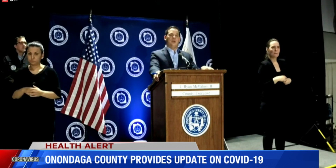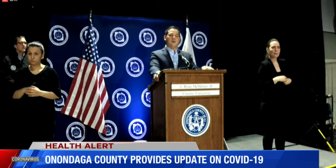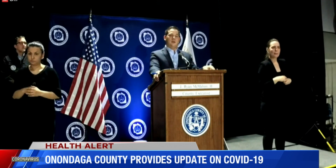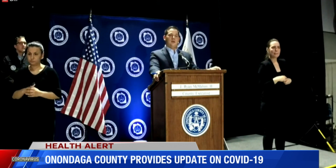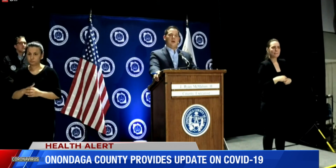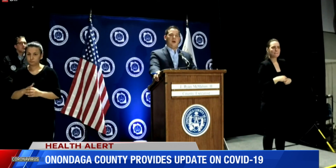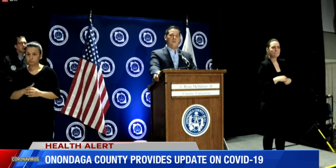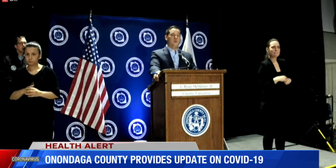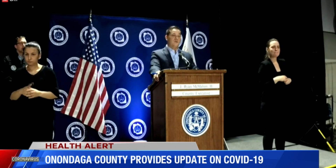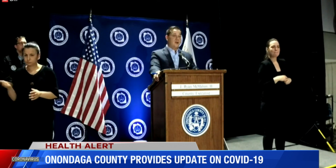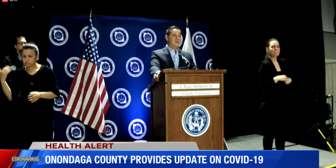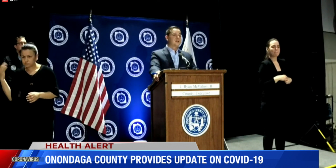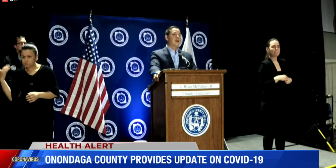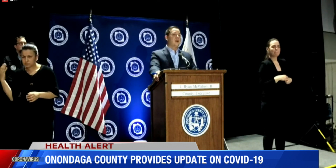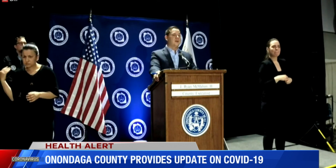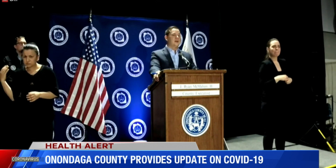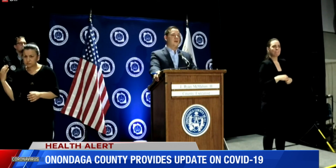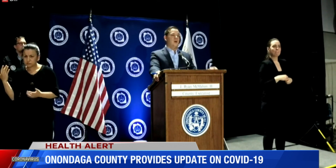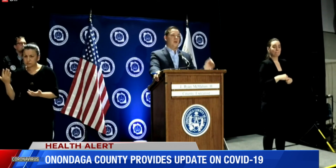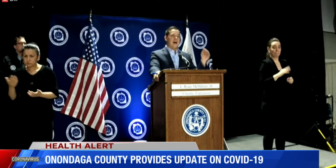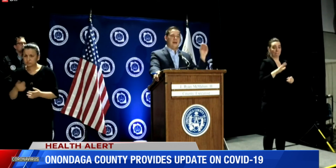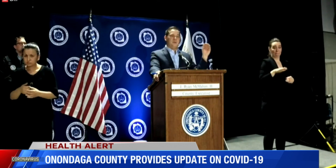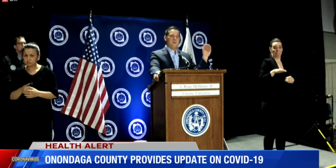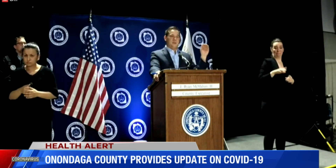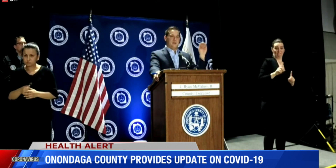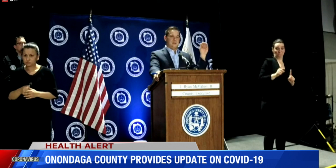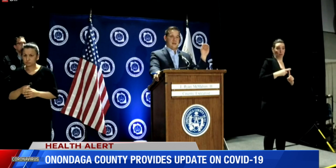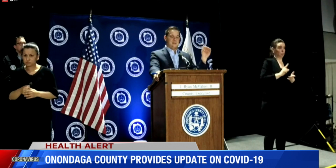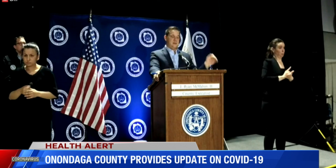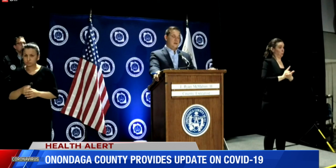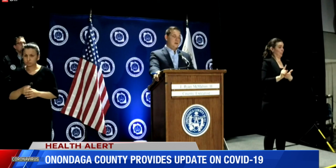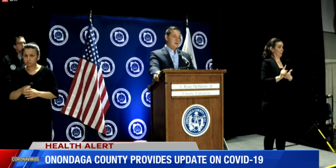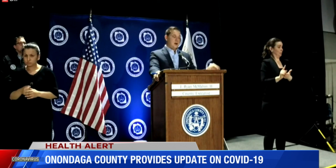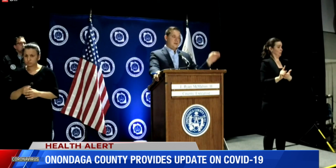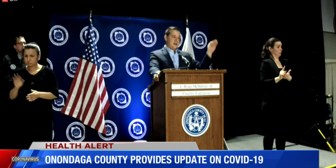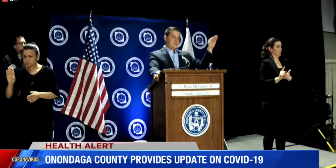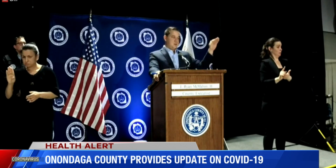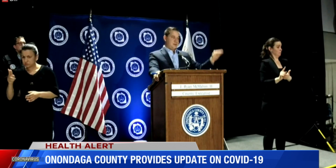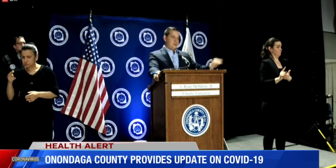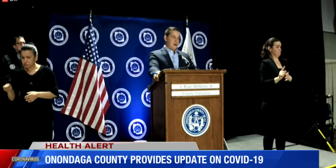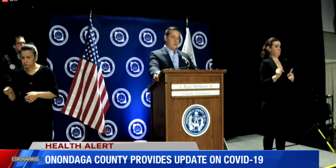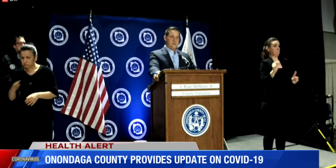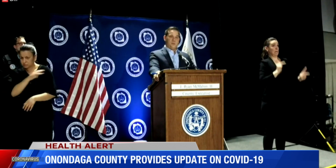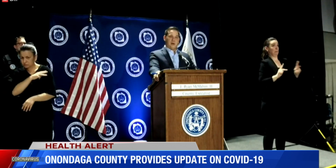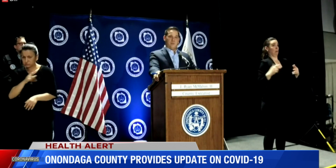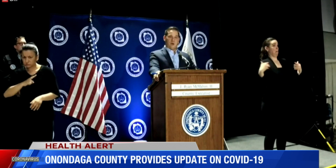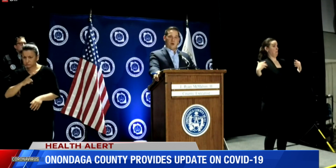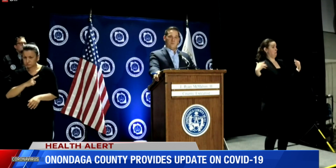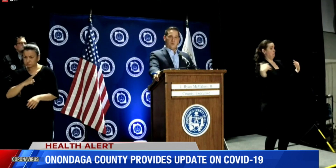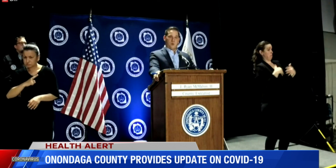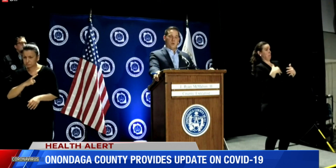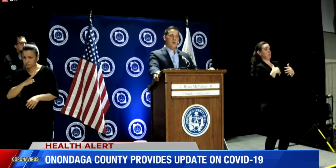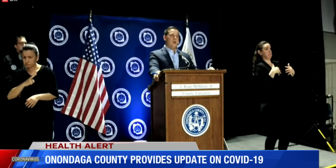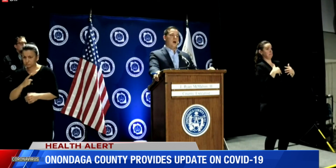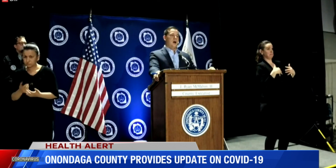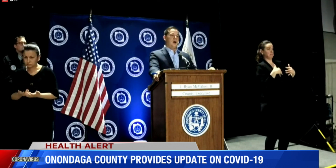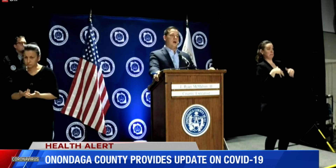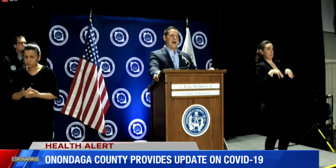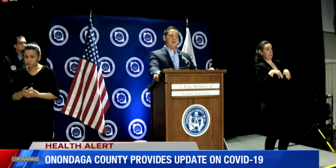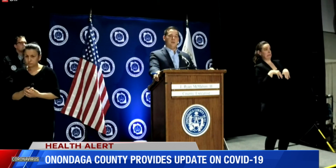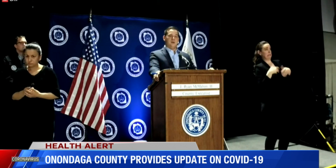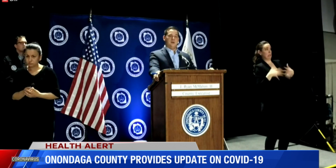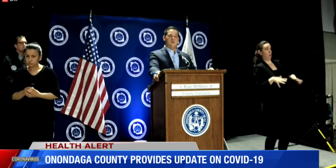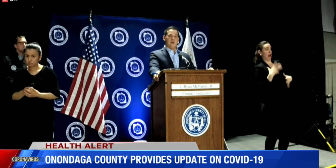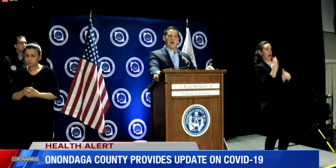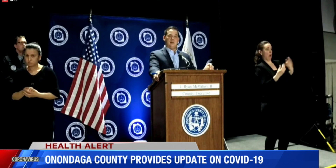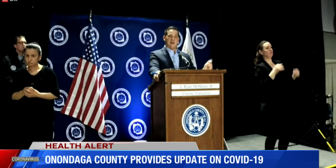first week, people were very scared. They didn't know. A lot of people needed testing. Our testing went down. People got more comfortable,